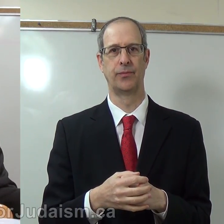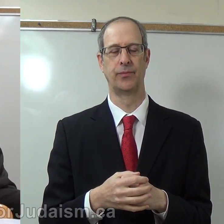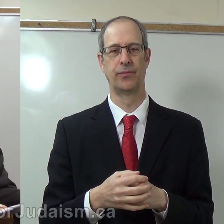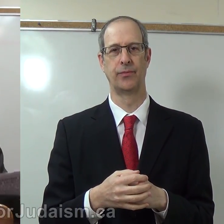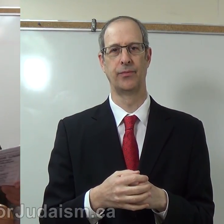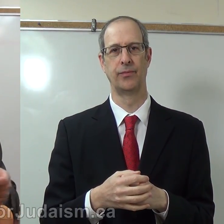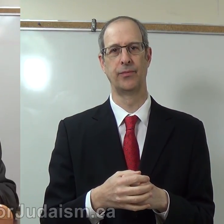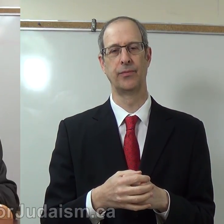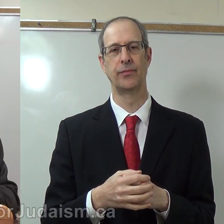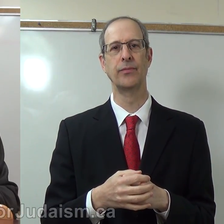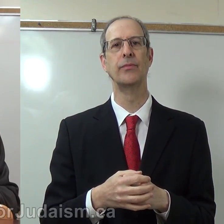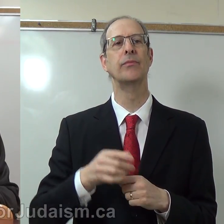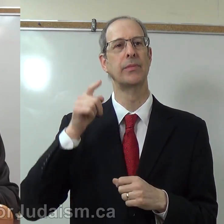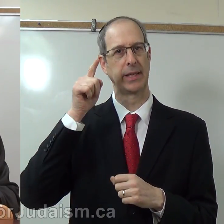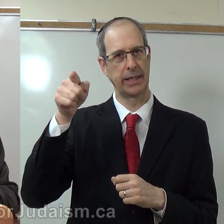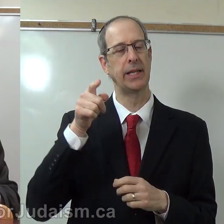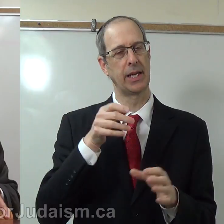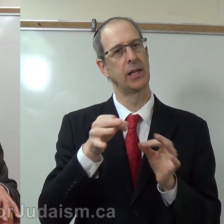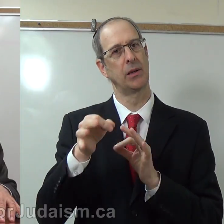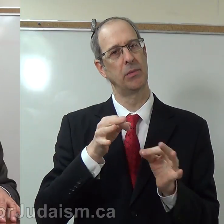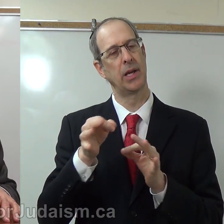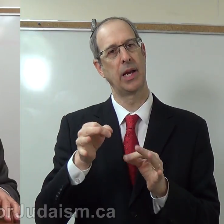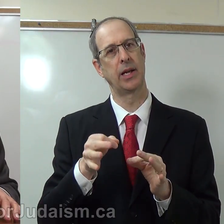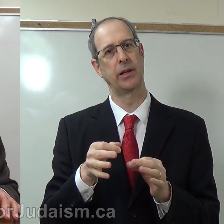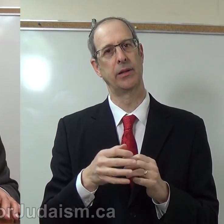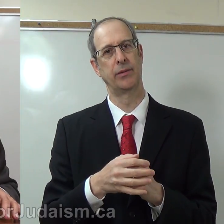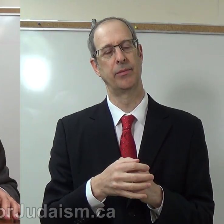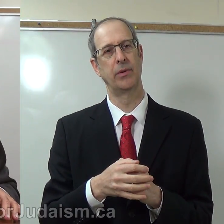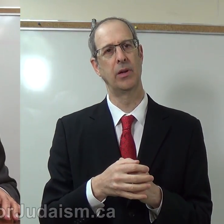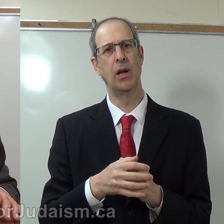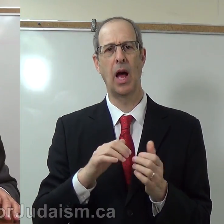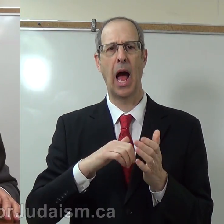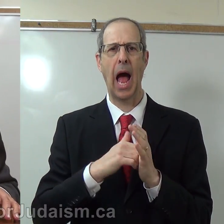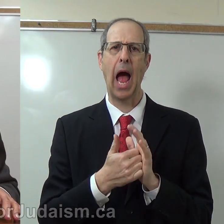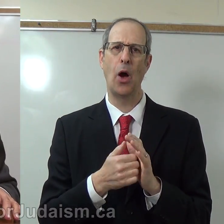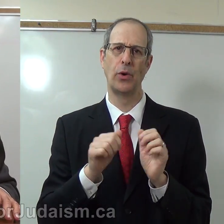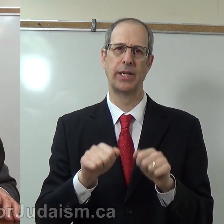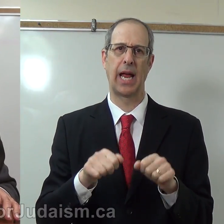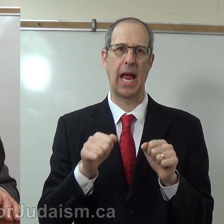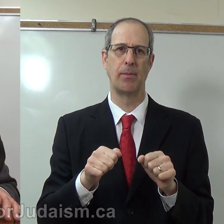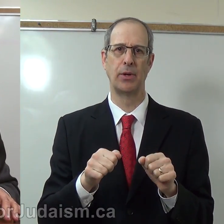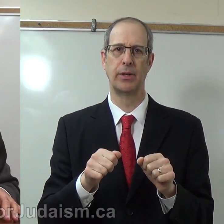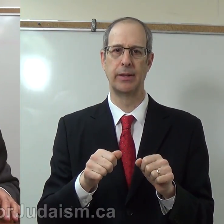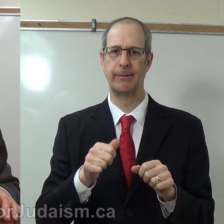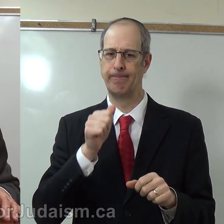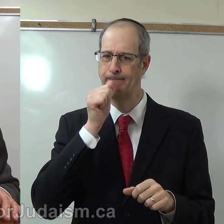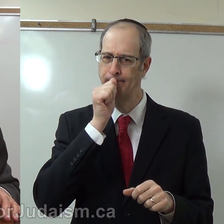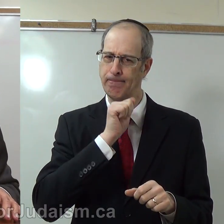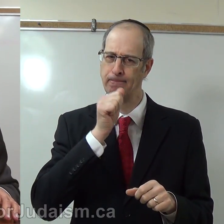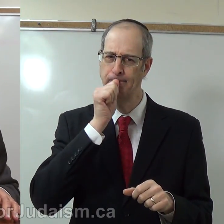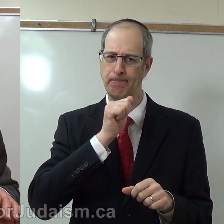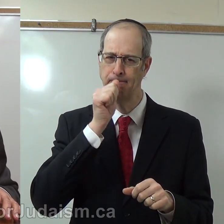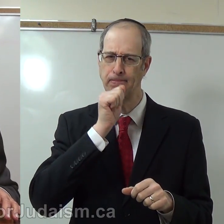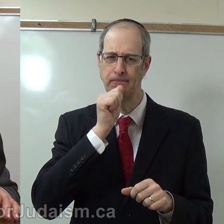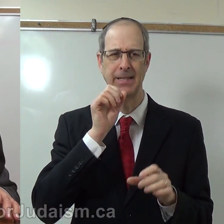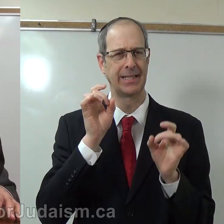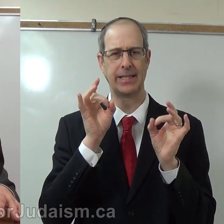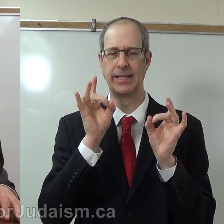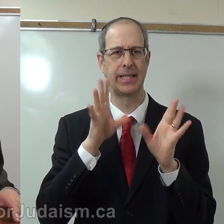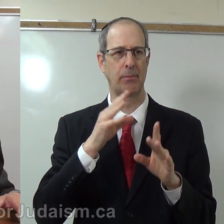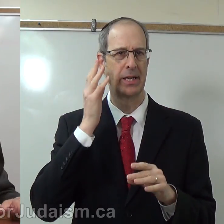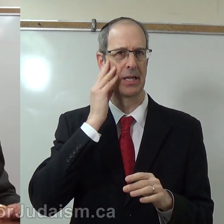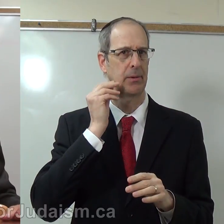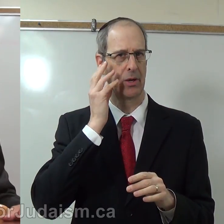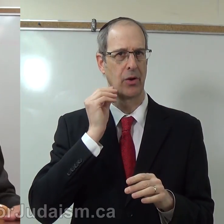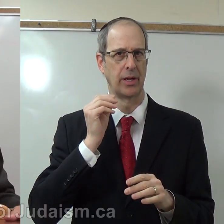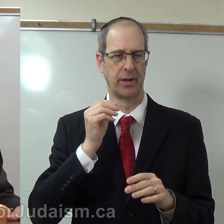And he explained how he was able to survive this terrible experience experience of